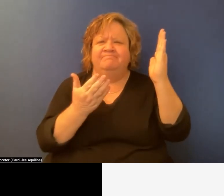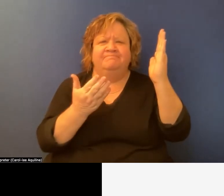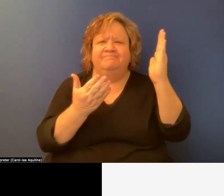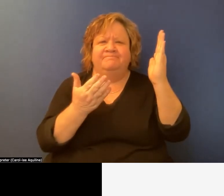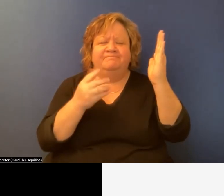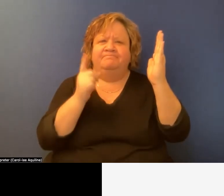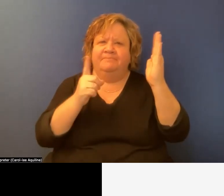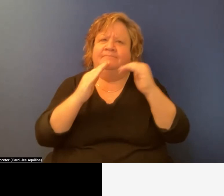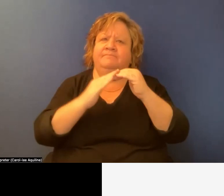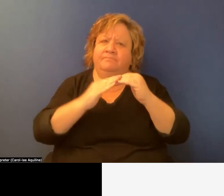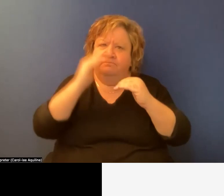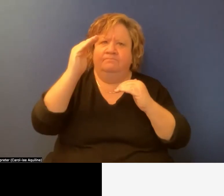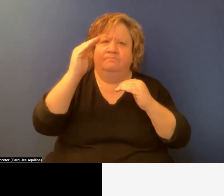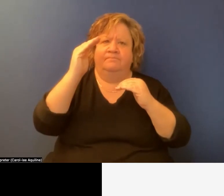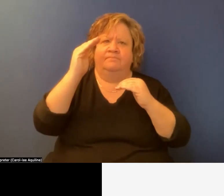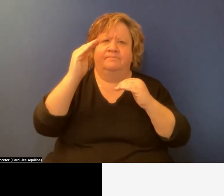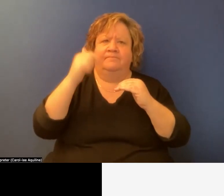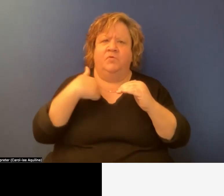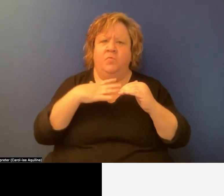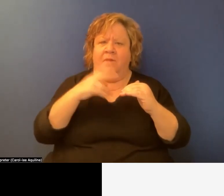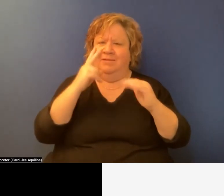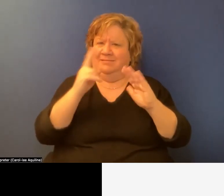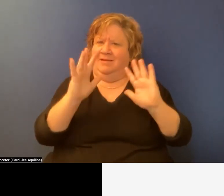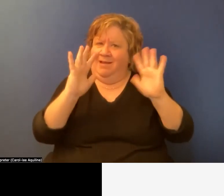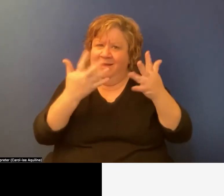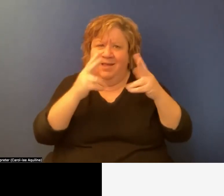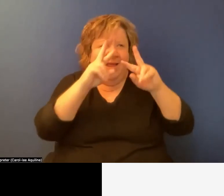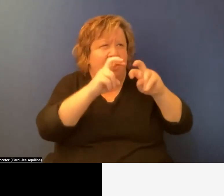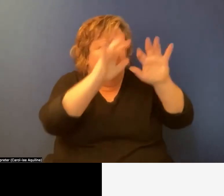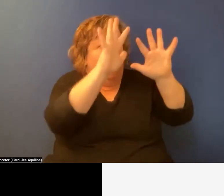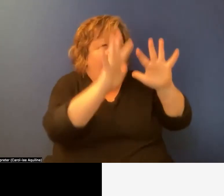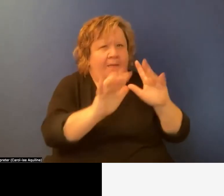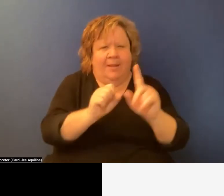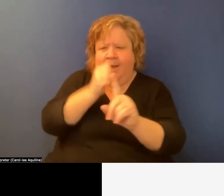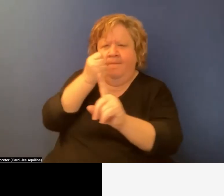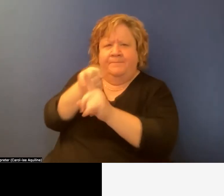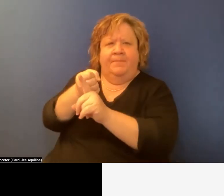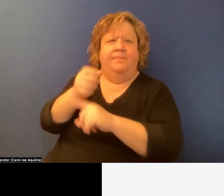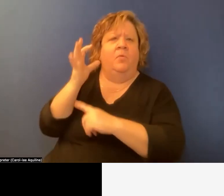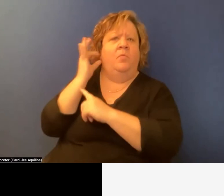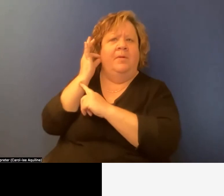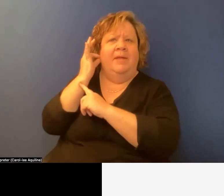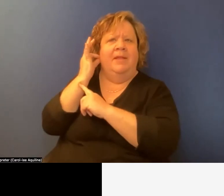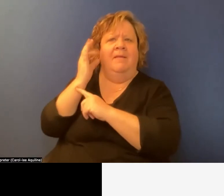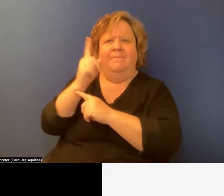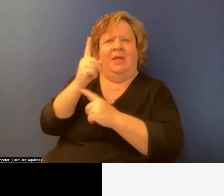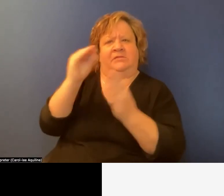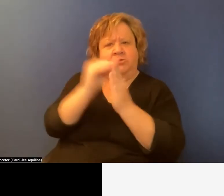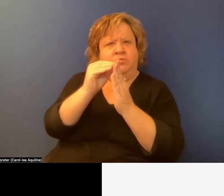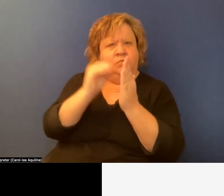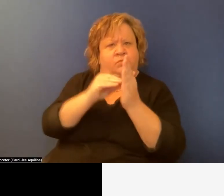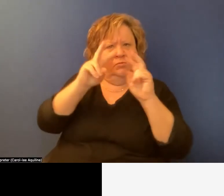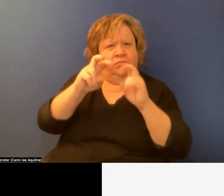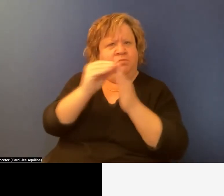for impact on the lives of women and we're not finding enough evidence base. Now we have a lot of evidence in terms of women, but we have to focus